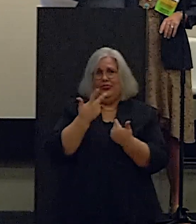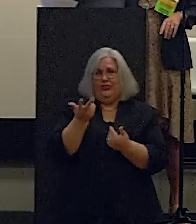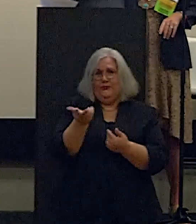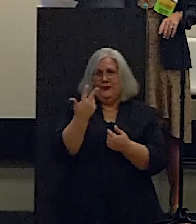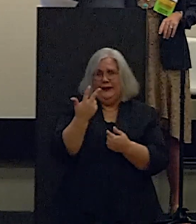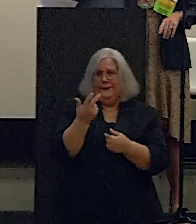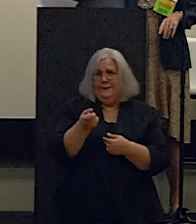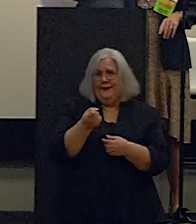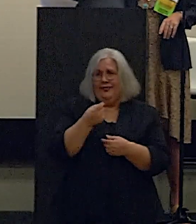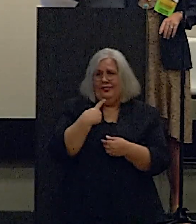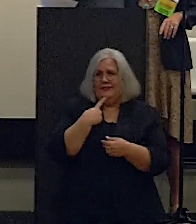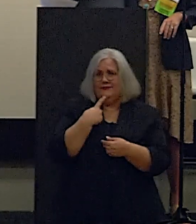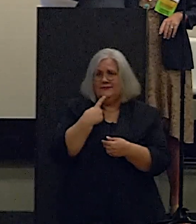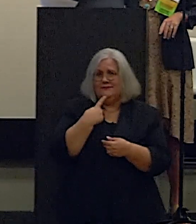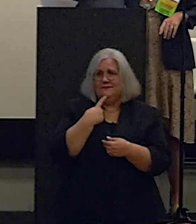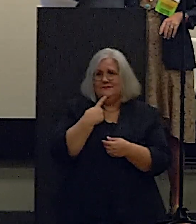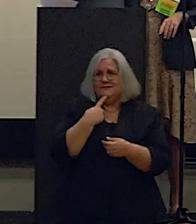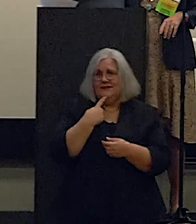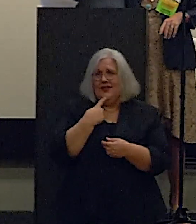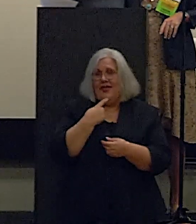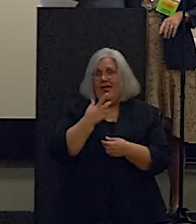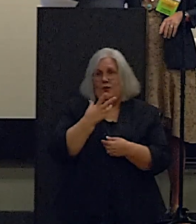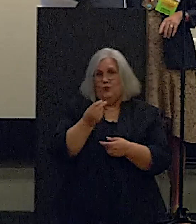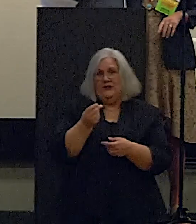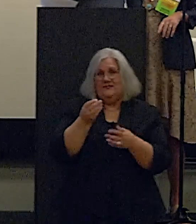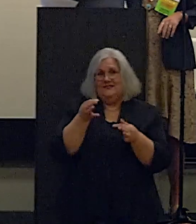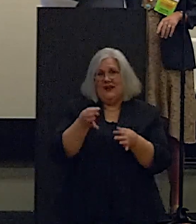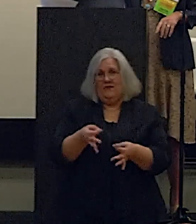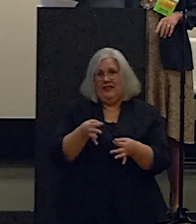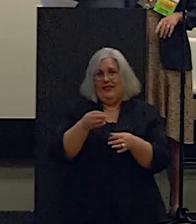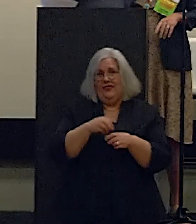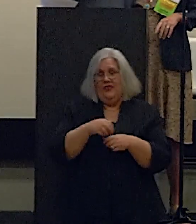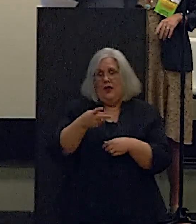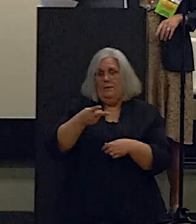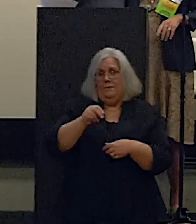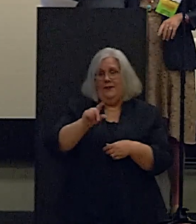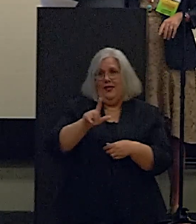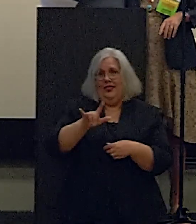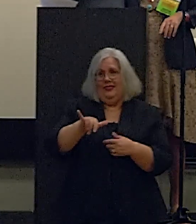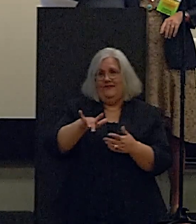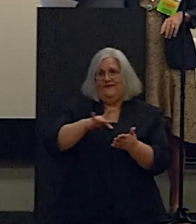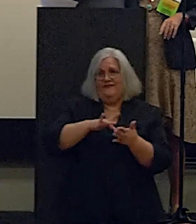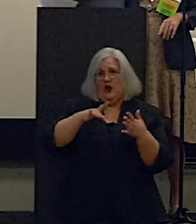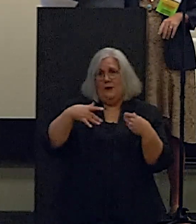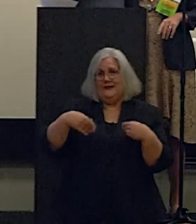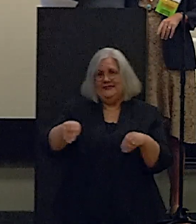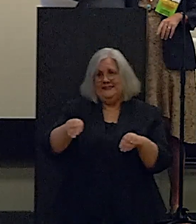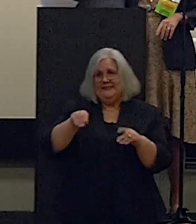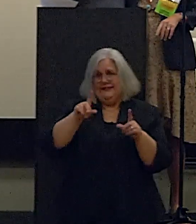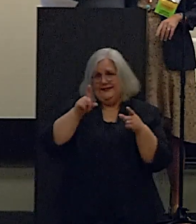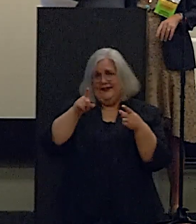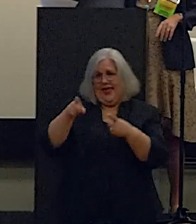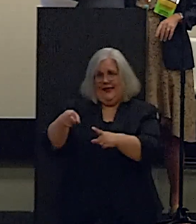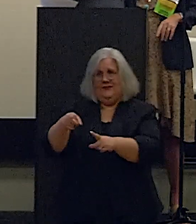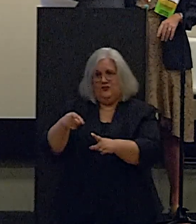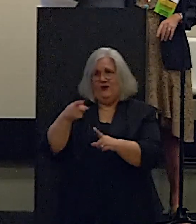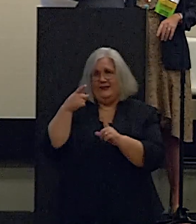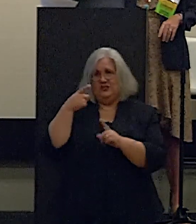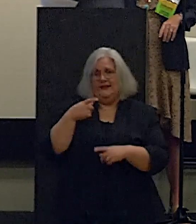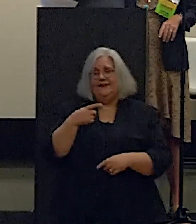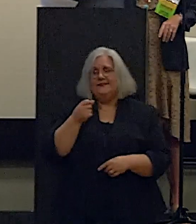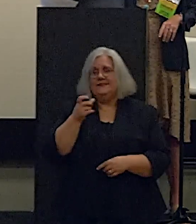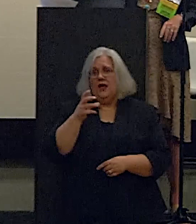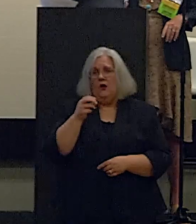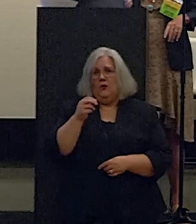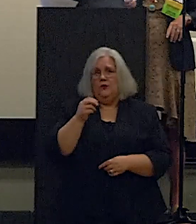and we are definitely in that polypharmacy headed. We are going there. And